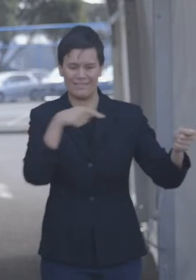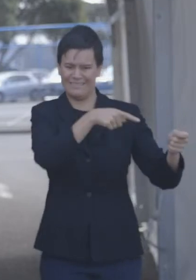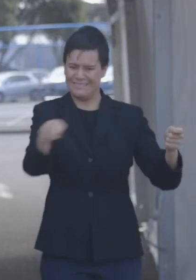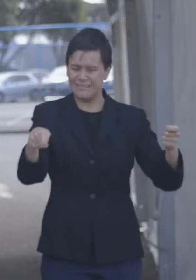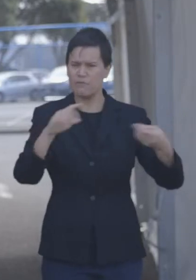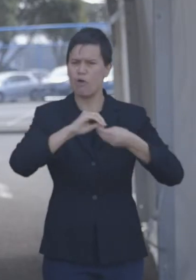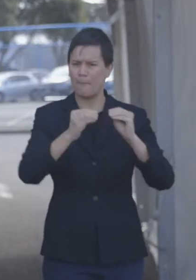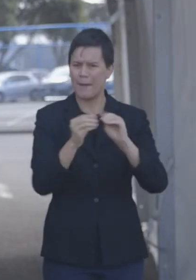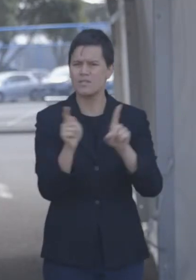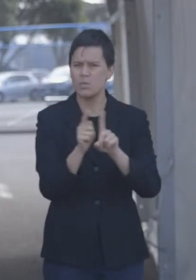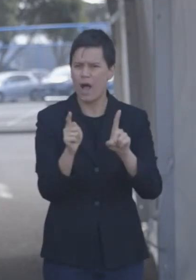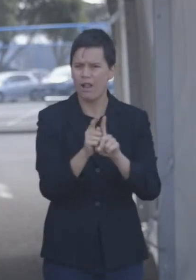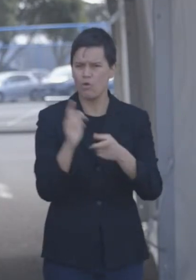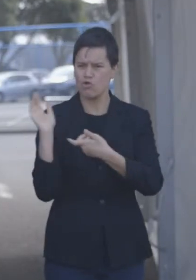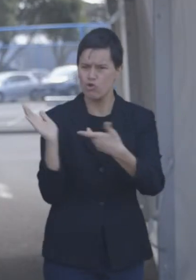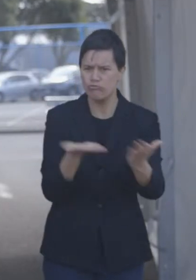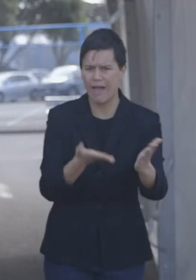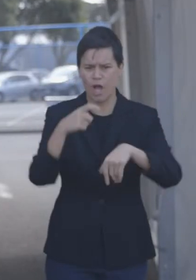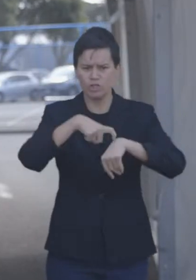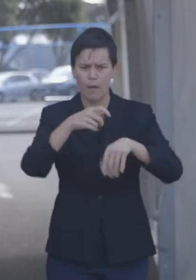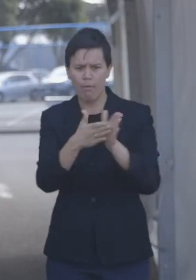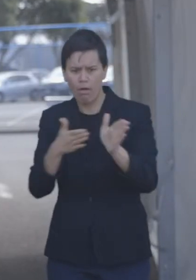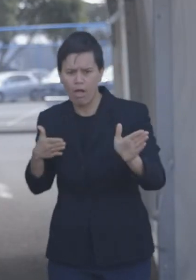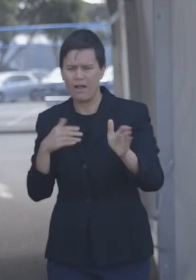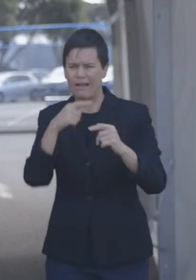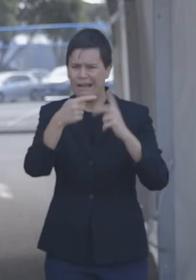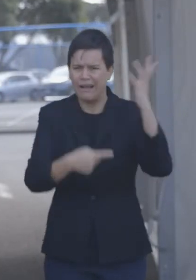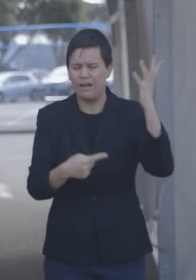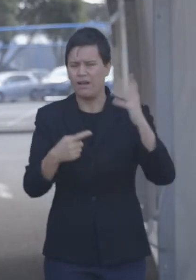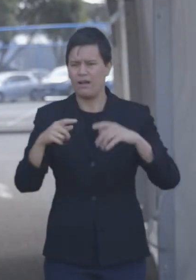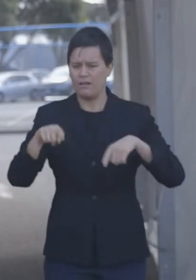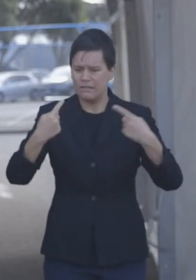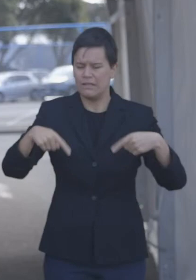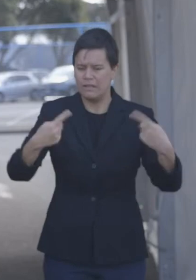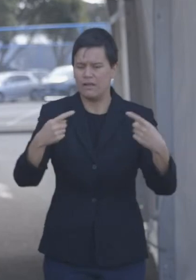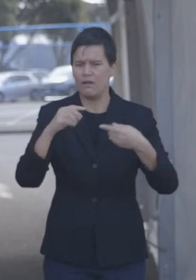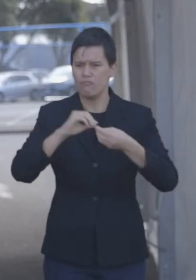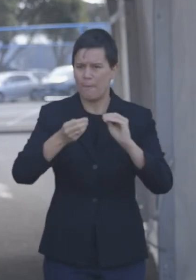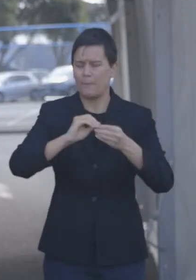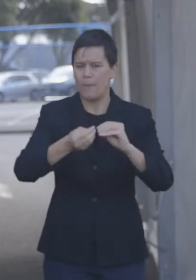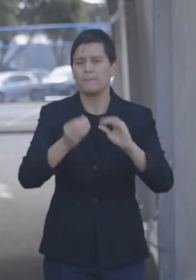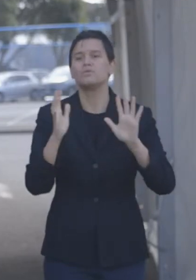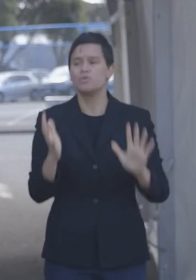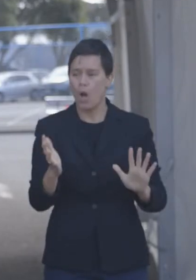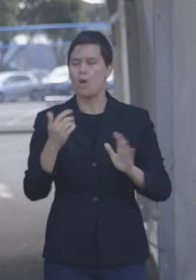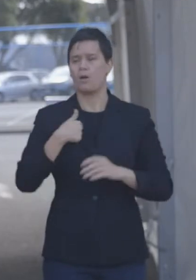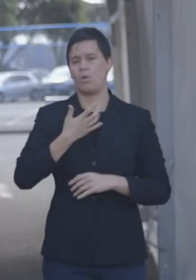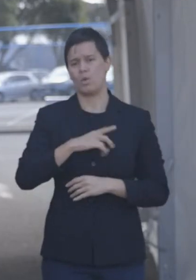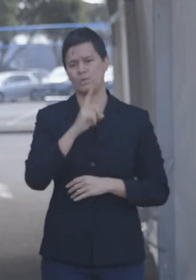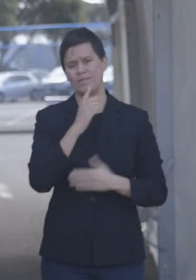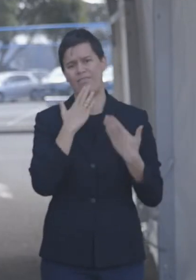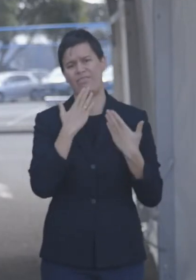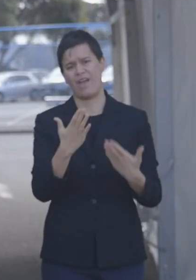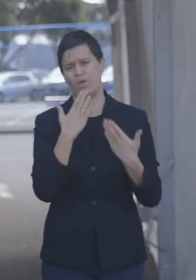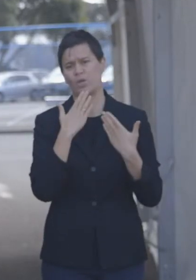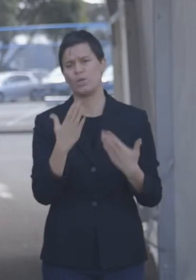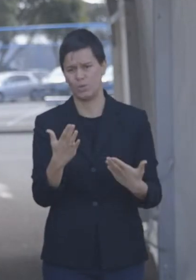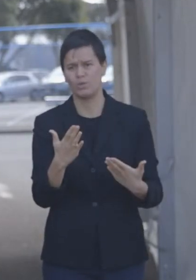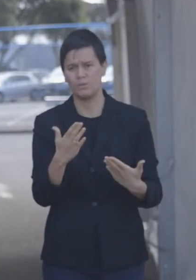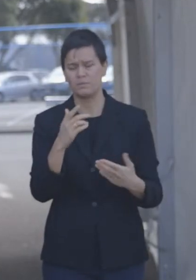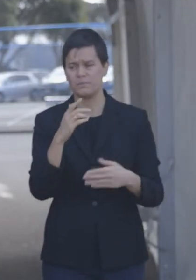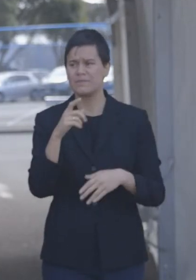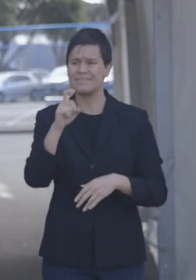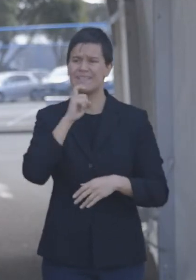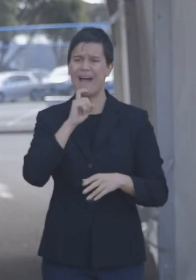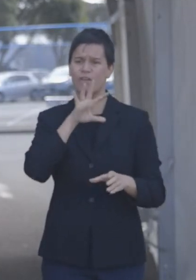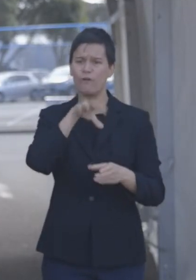that more people have been vaccinated than ever, despite those challenges, and I do want to thank all the staff. Sean's mentioned some of them, but all